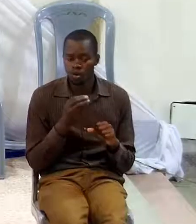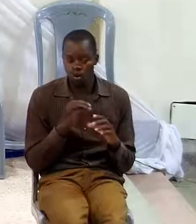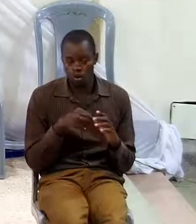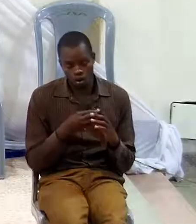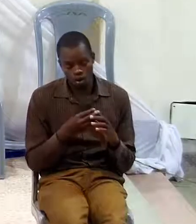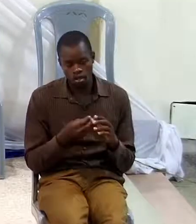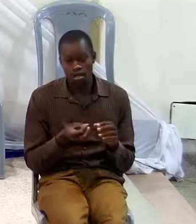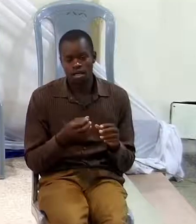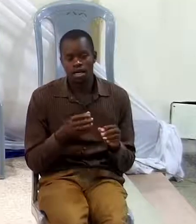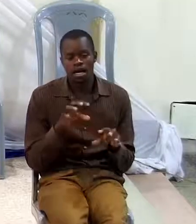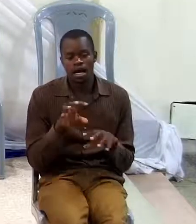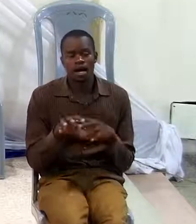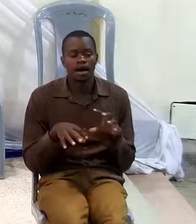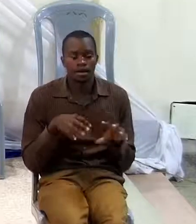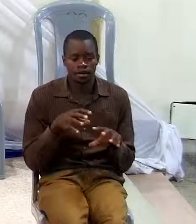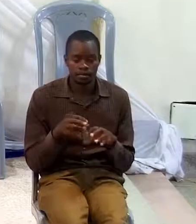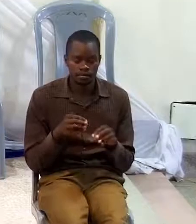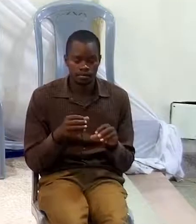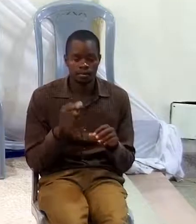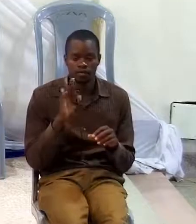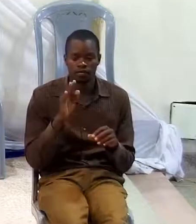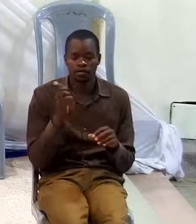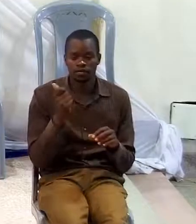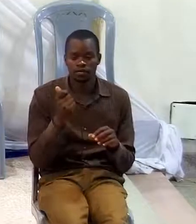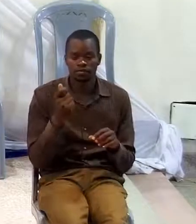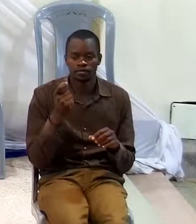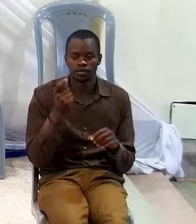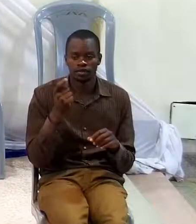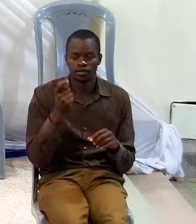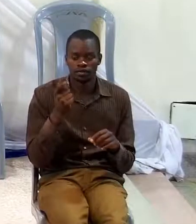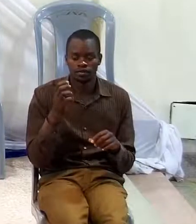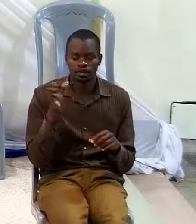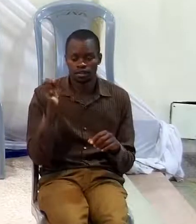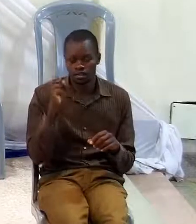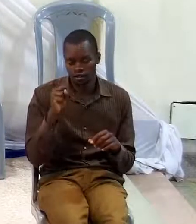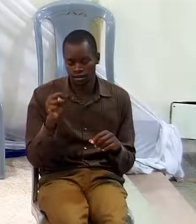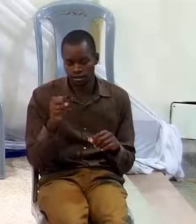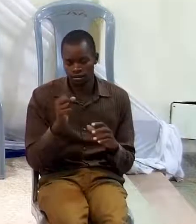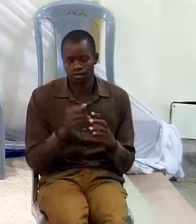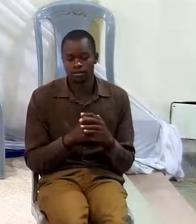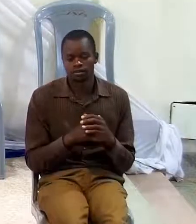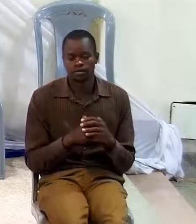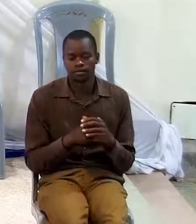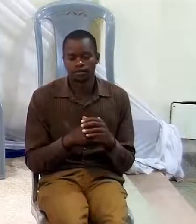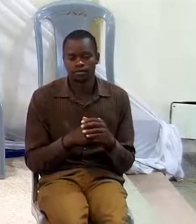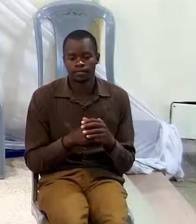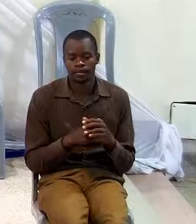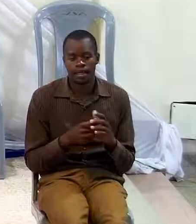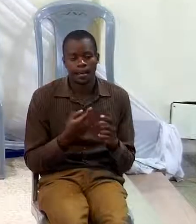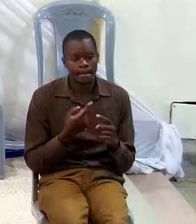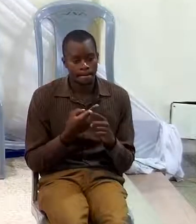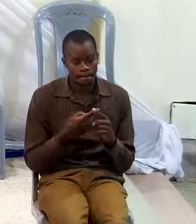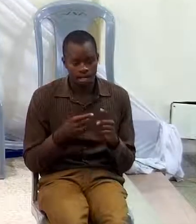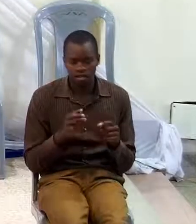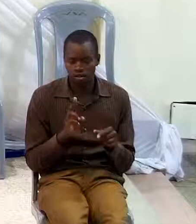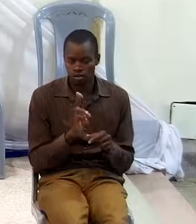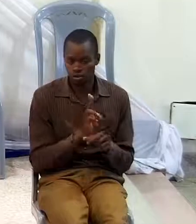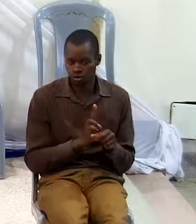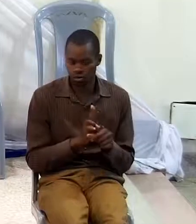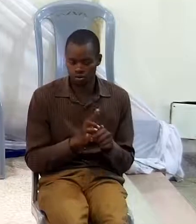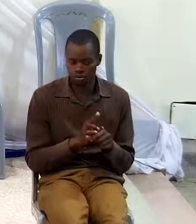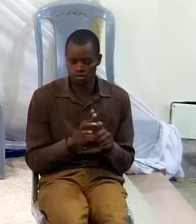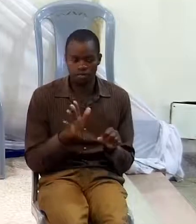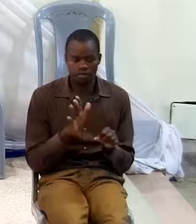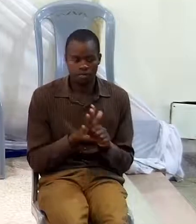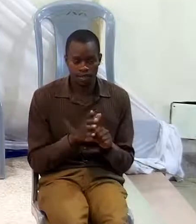fat, animal-based proteins. But you can utilize more of this plant-based